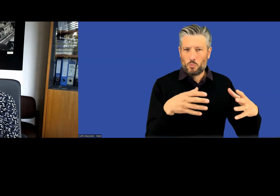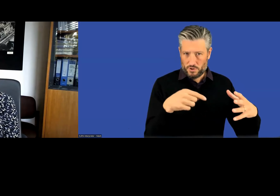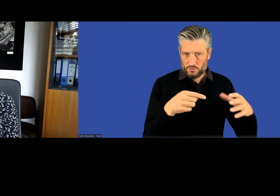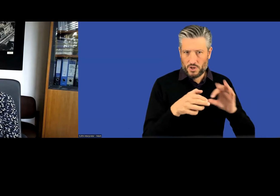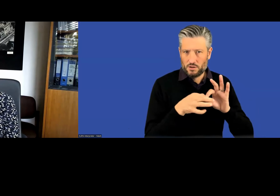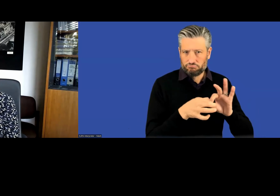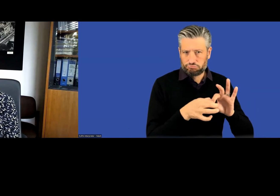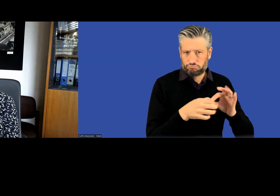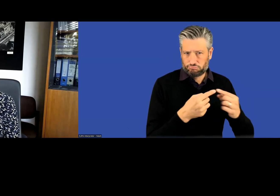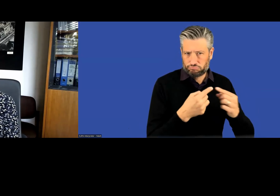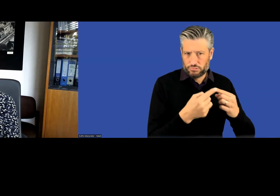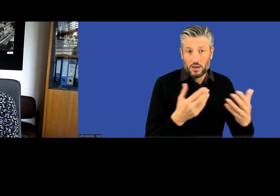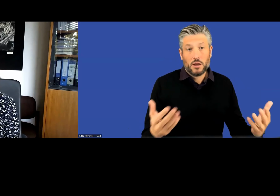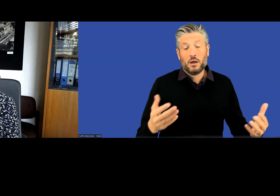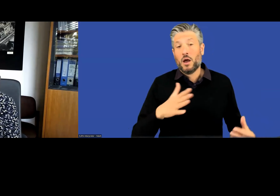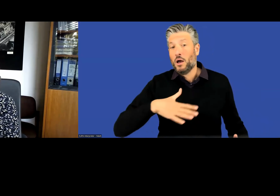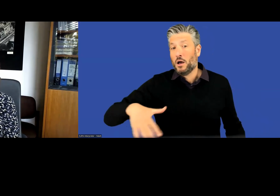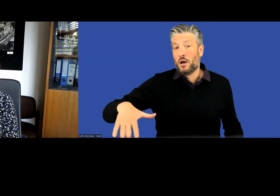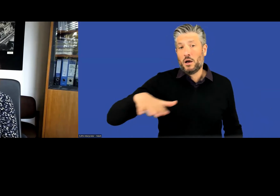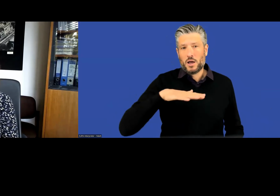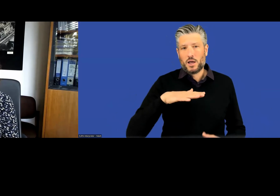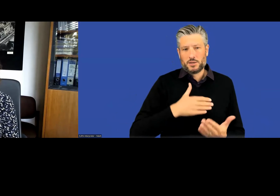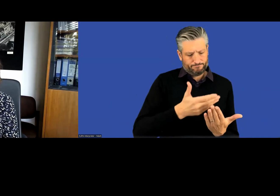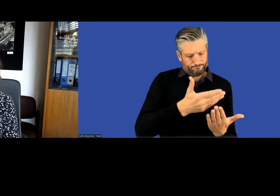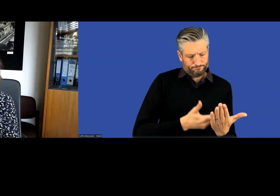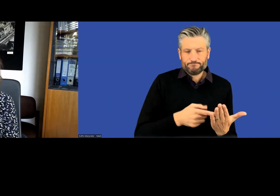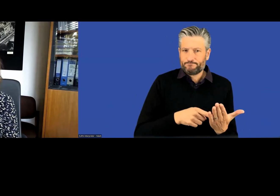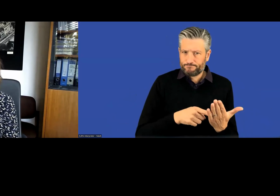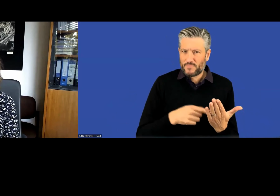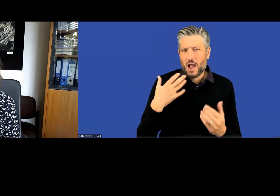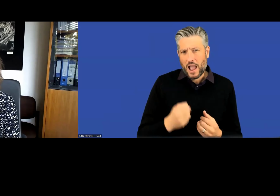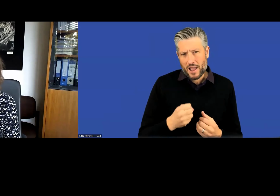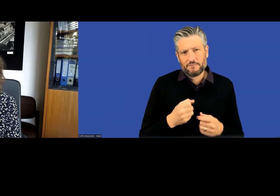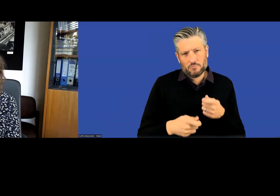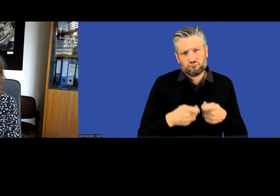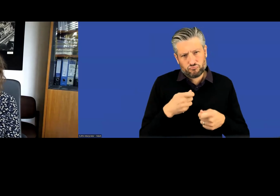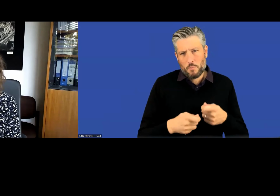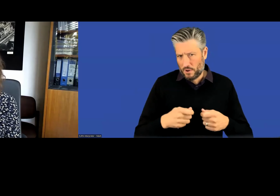and people with disabilities who have the right and the tools to complain